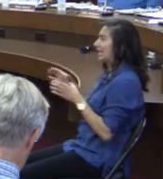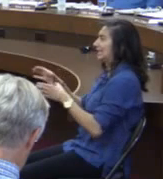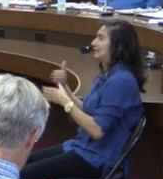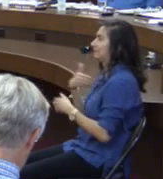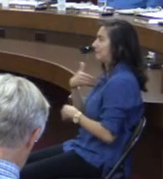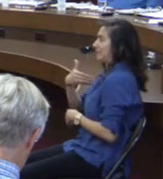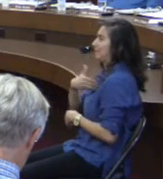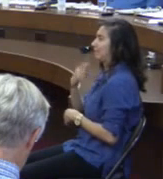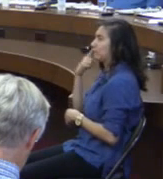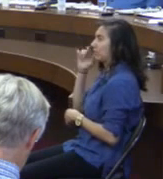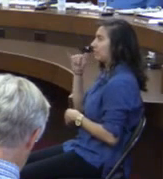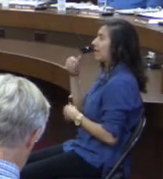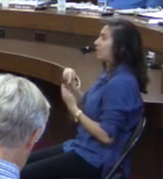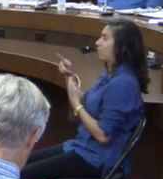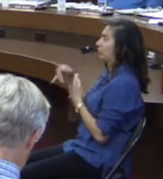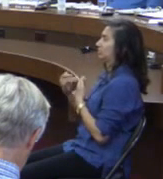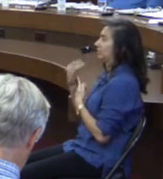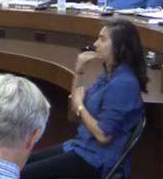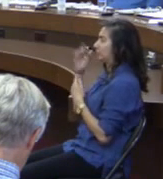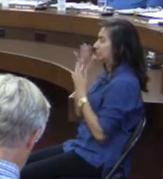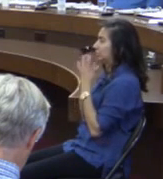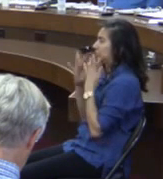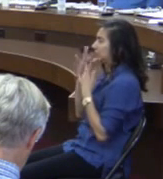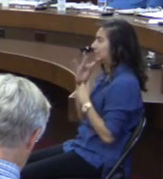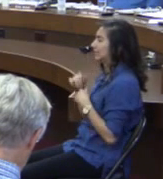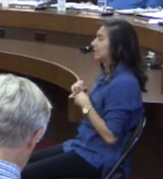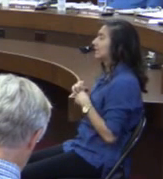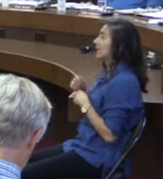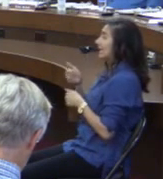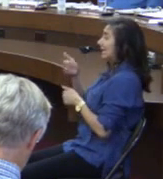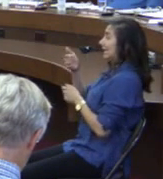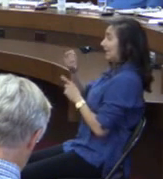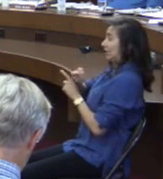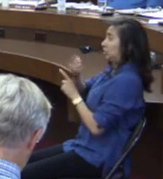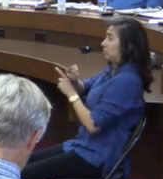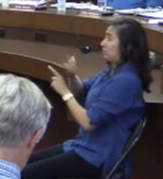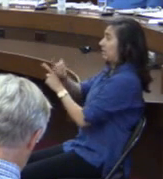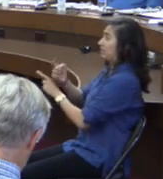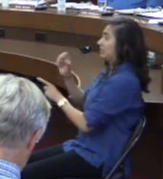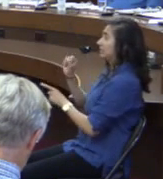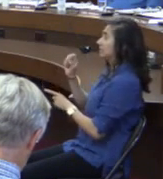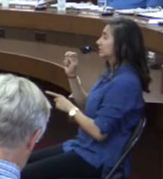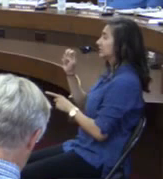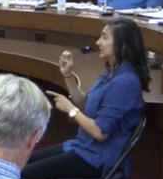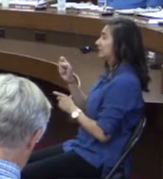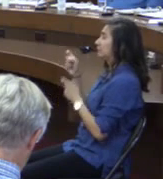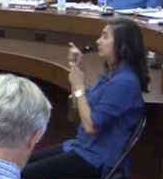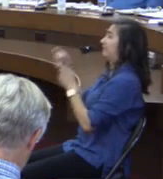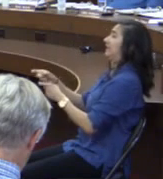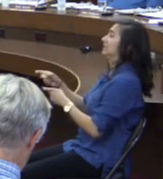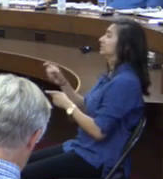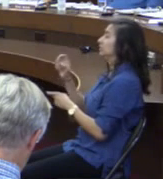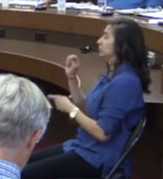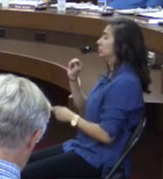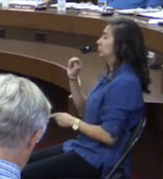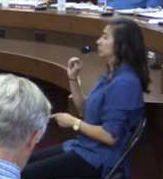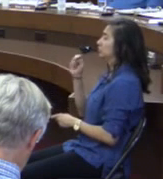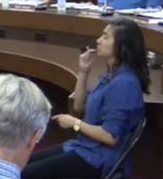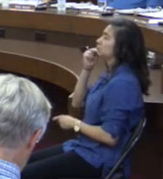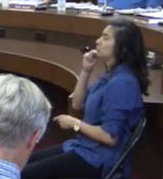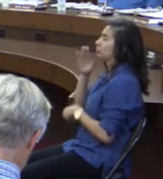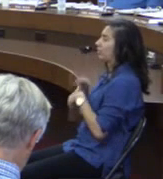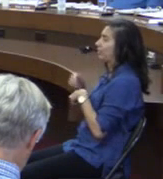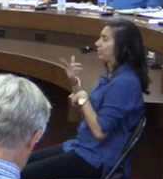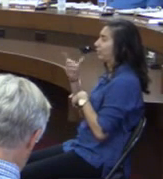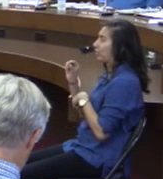the Food Insecurity Task Force. Each month, he provides nutrition on the go, which provides free fruits